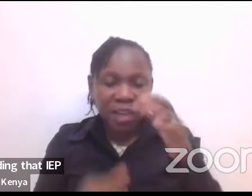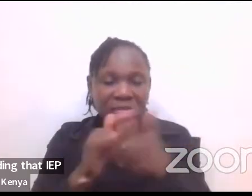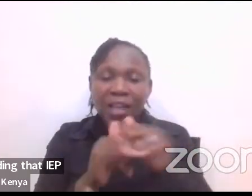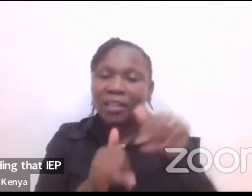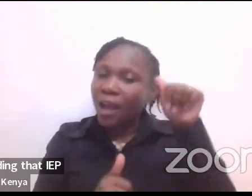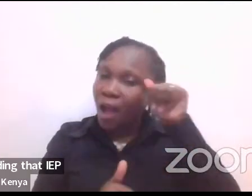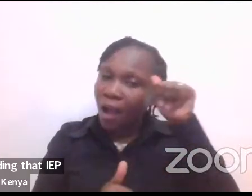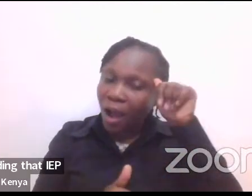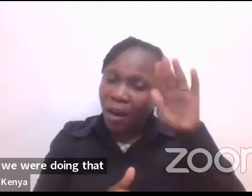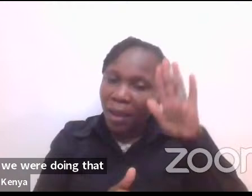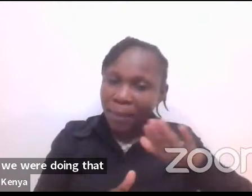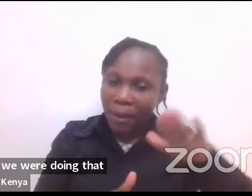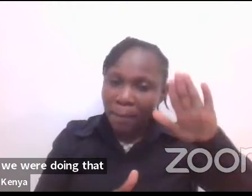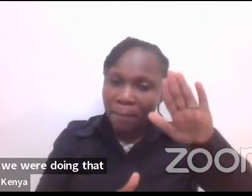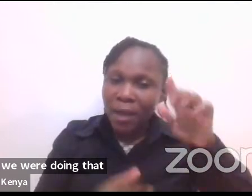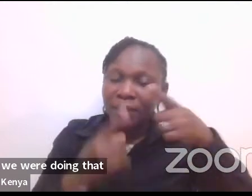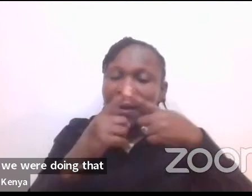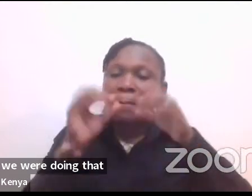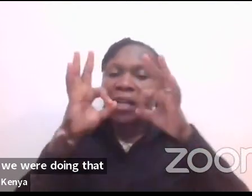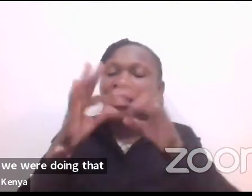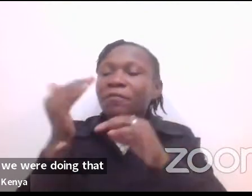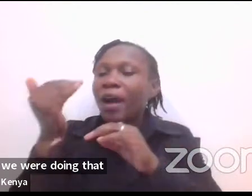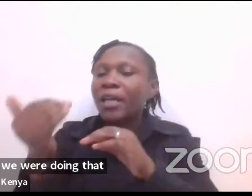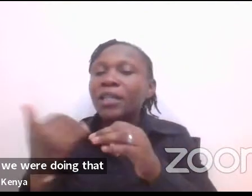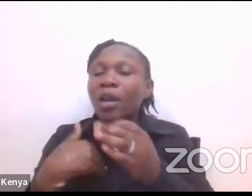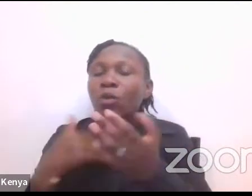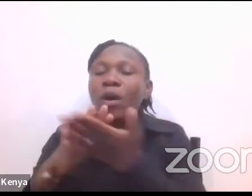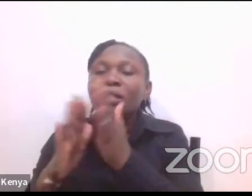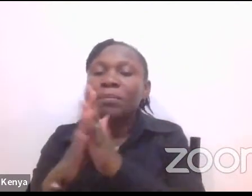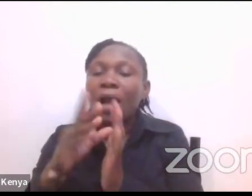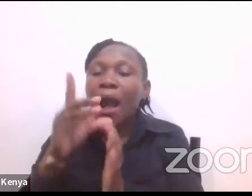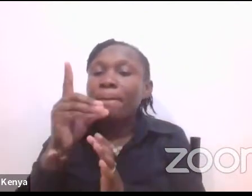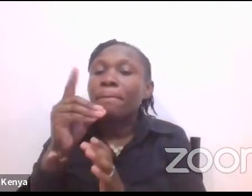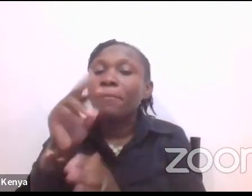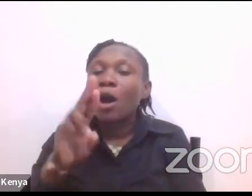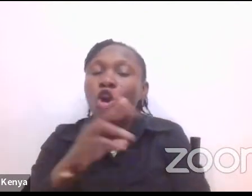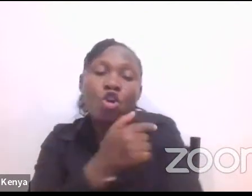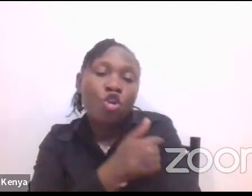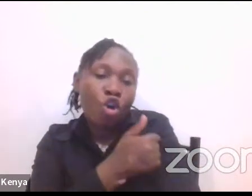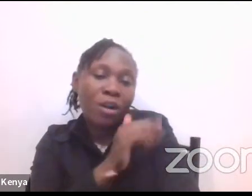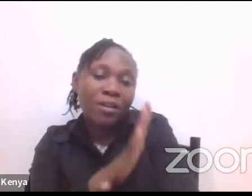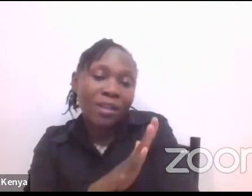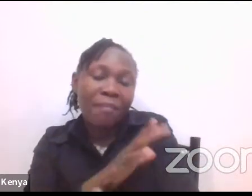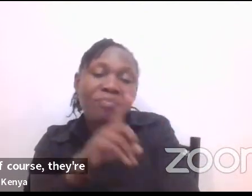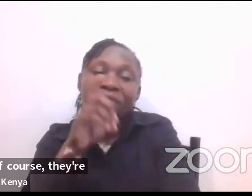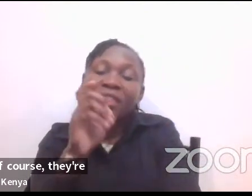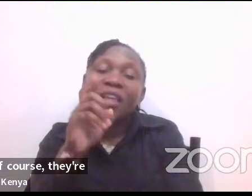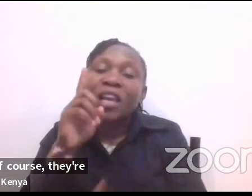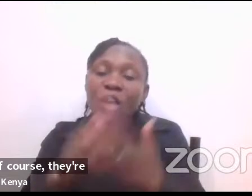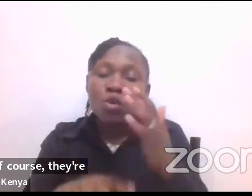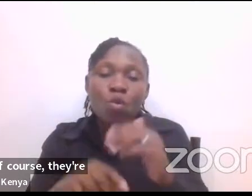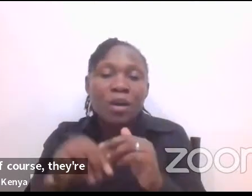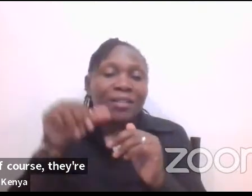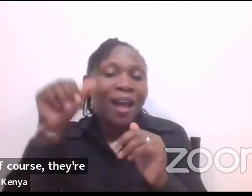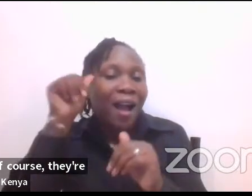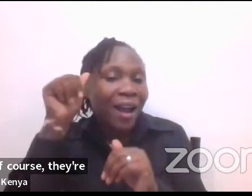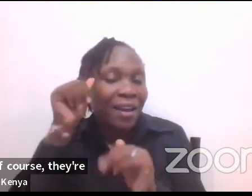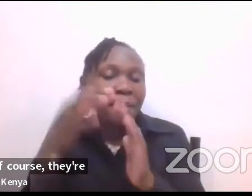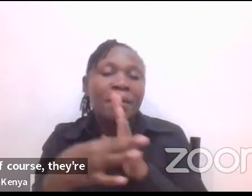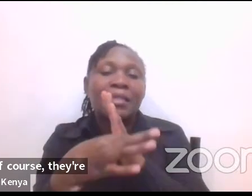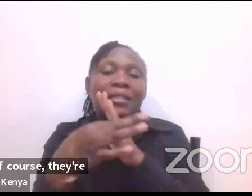But, if a child wants to be a doctor, of course, they're going to need the skills academically to be